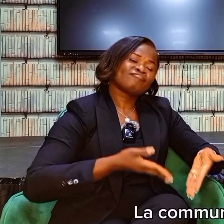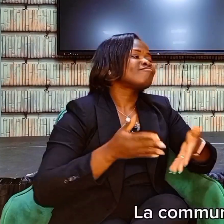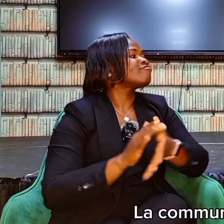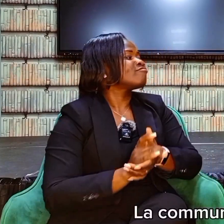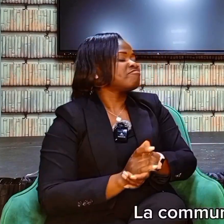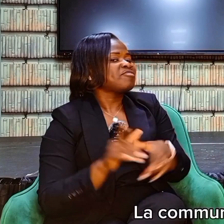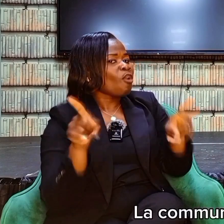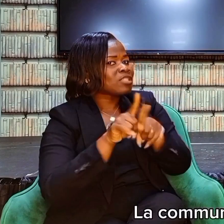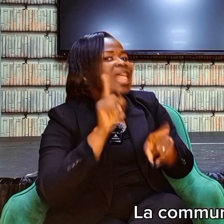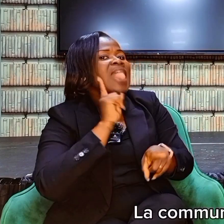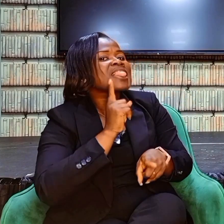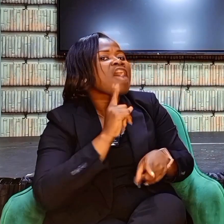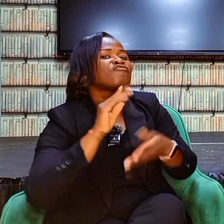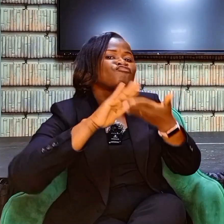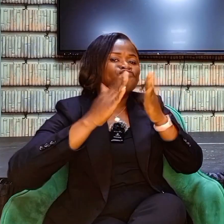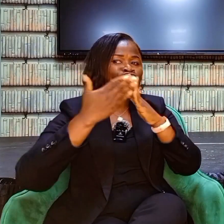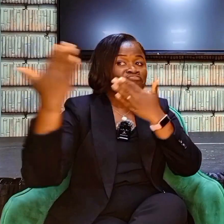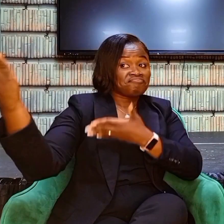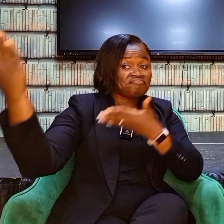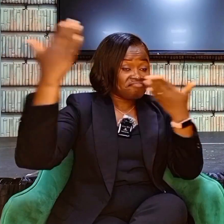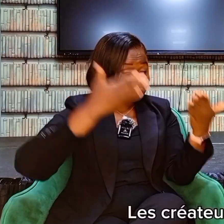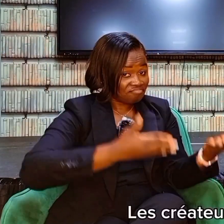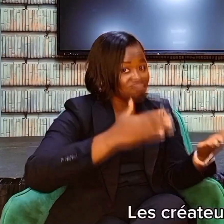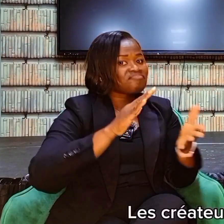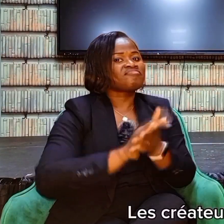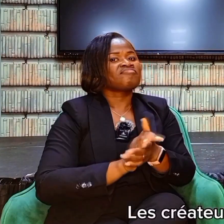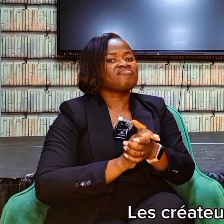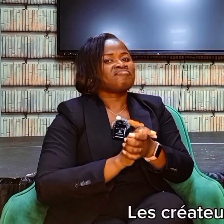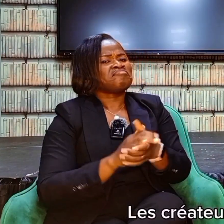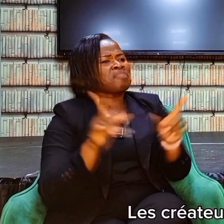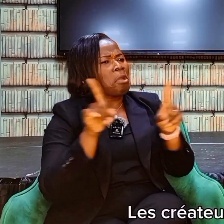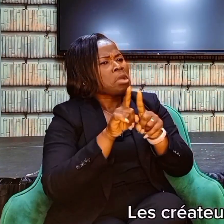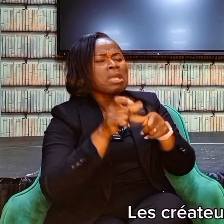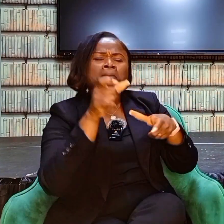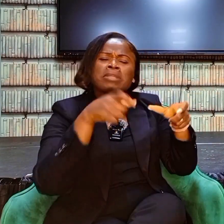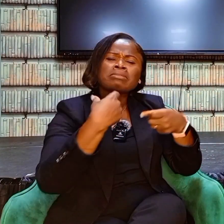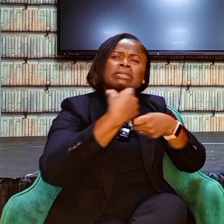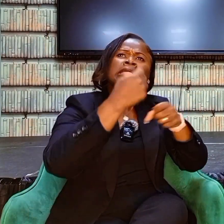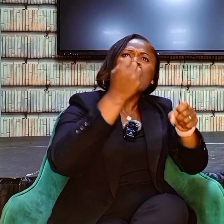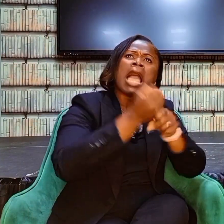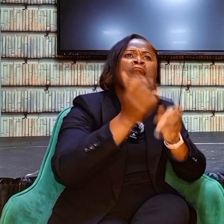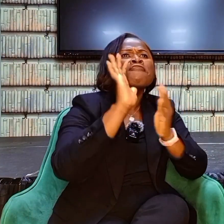the deaf community, the content creators,